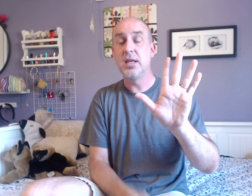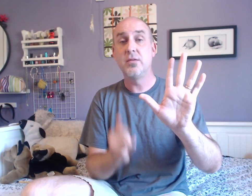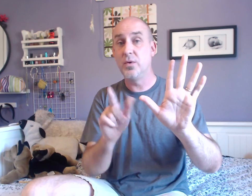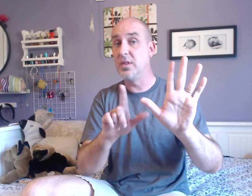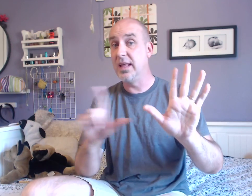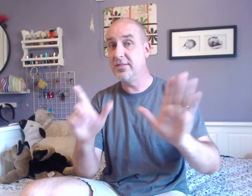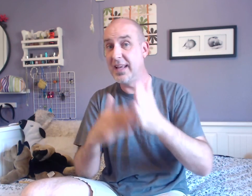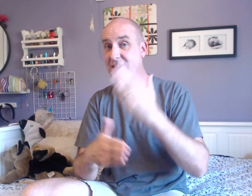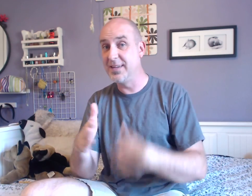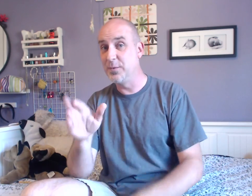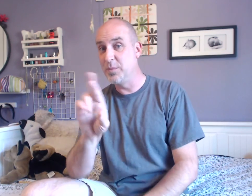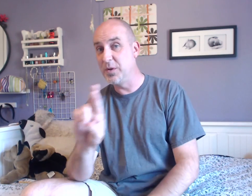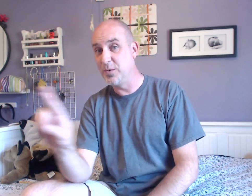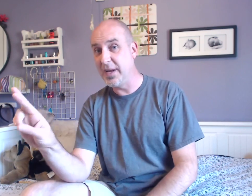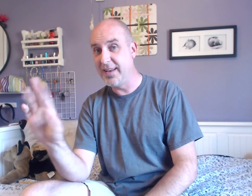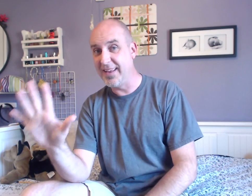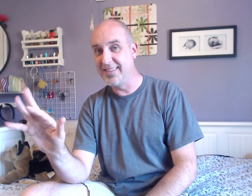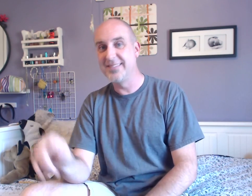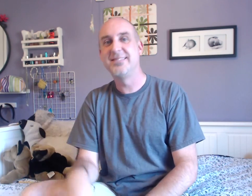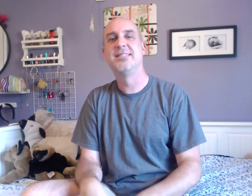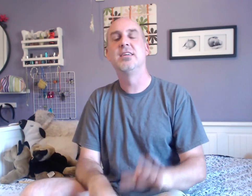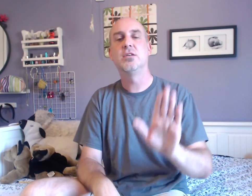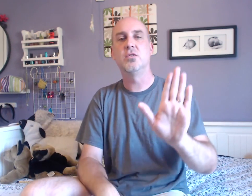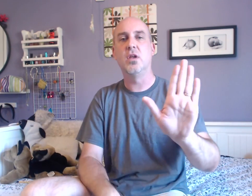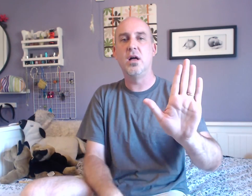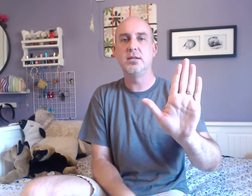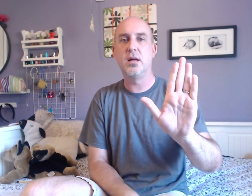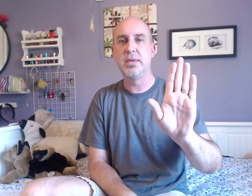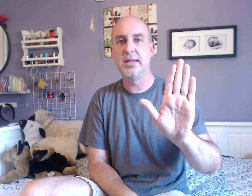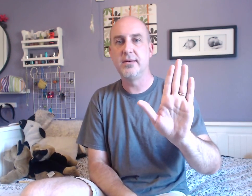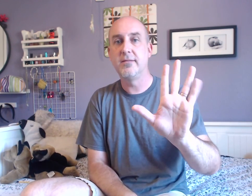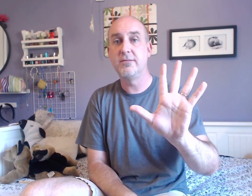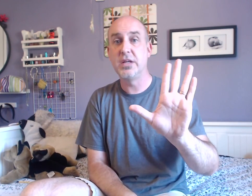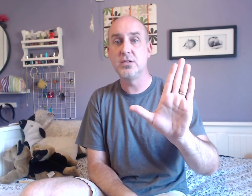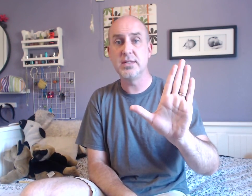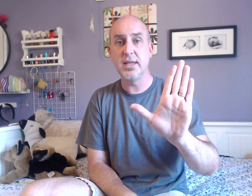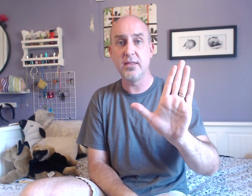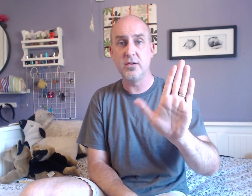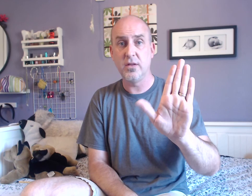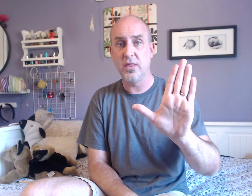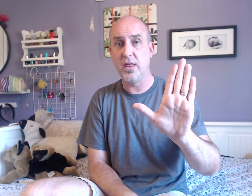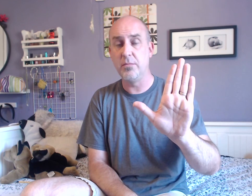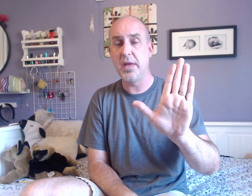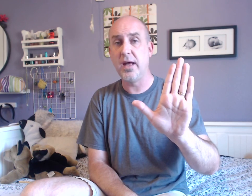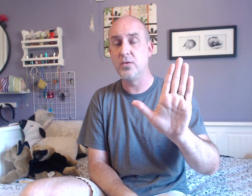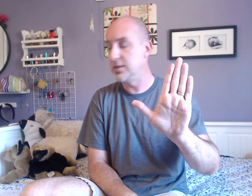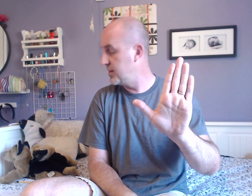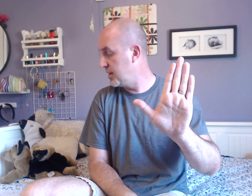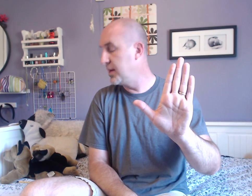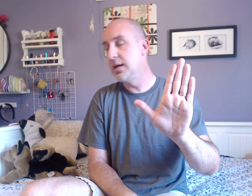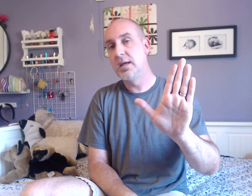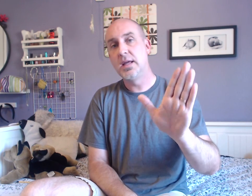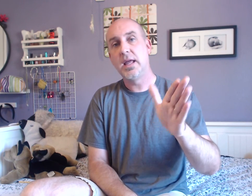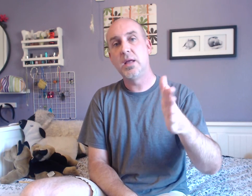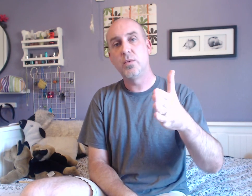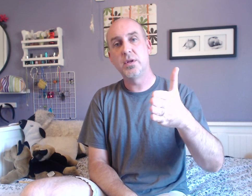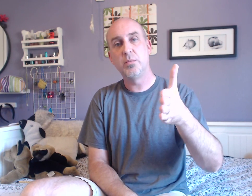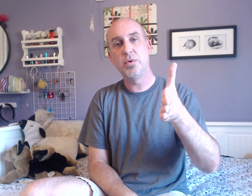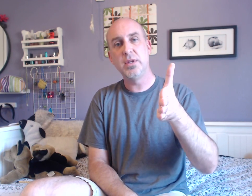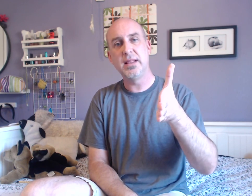you're left-handed, it will be your right hand. You're non-dominant. Fingers together, thumb out. And we're going to put it like